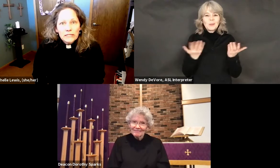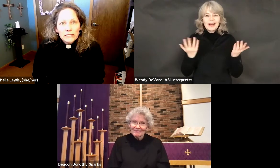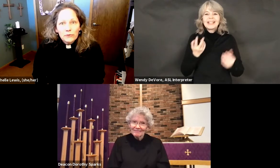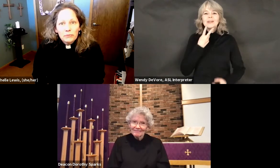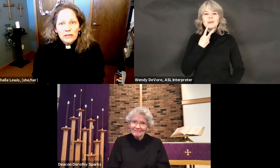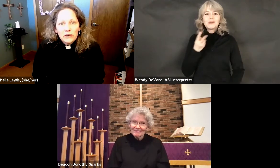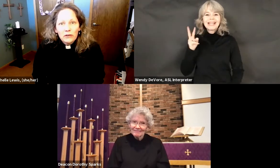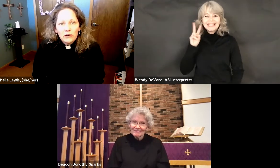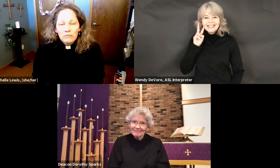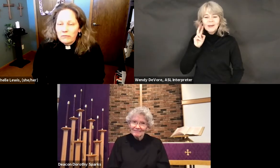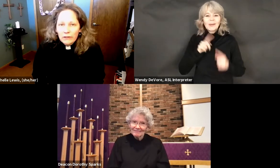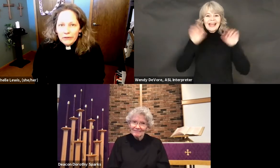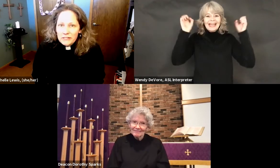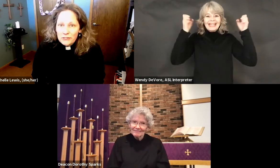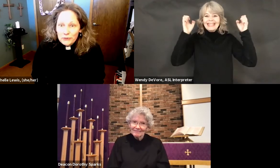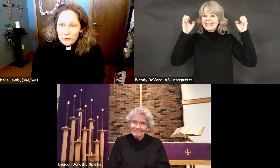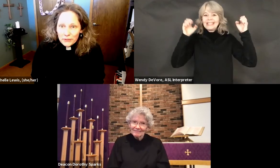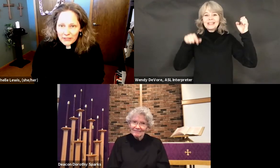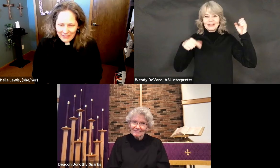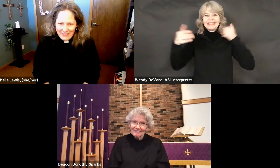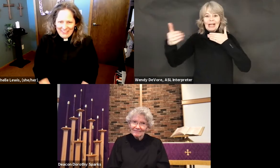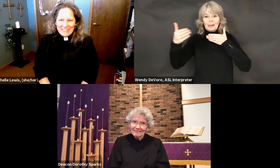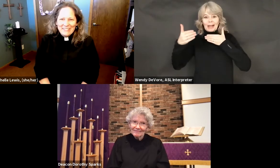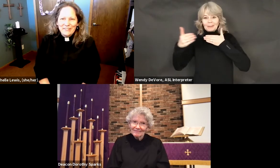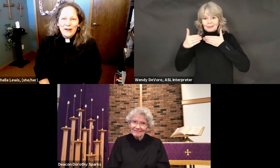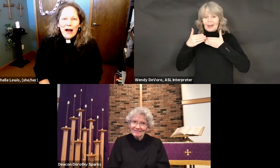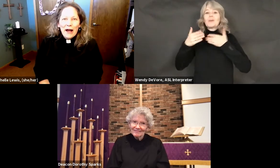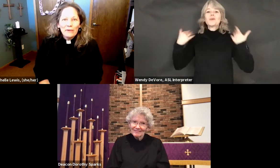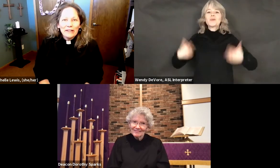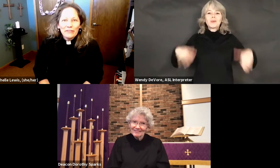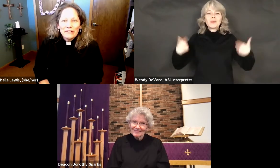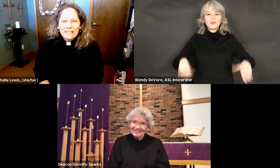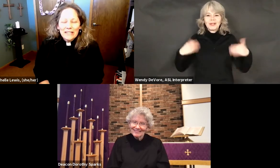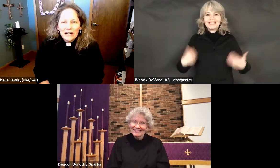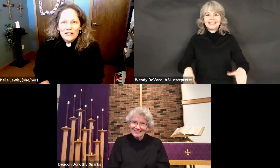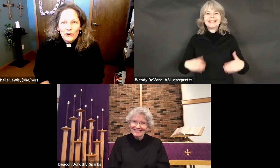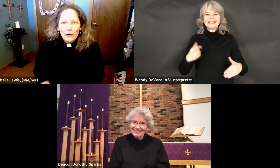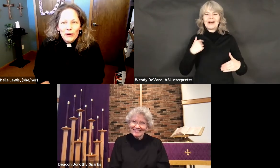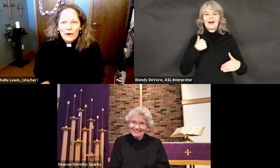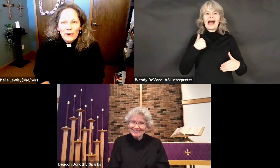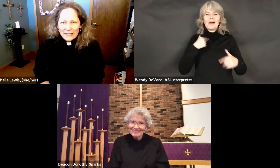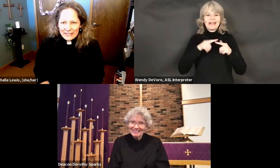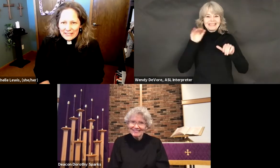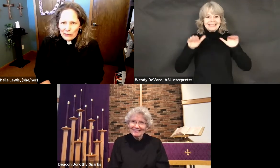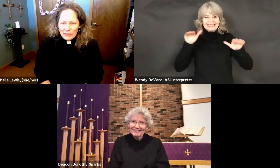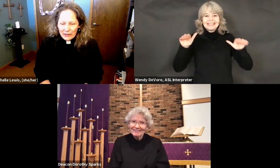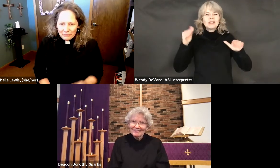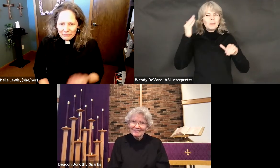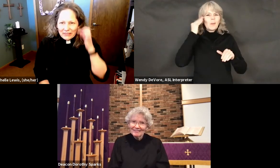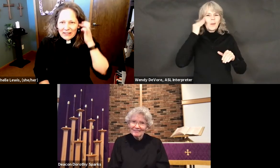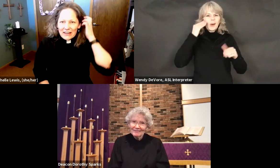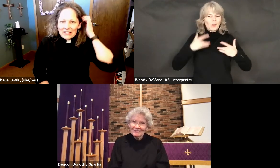that Easter will be here very soon. So I want everyone to kind of know what is